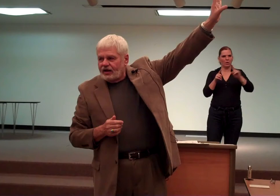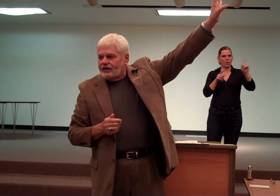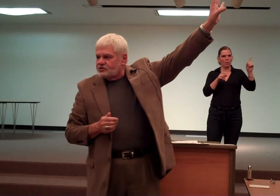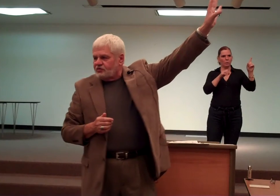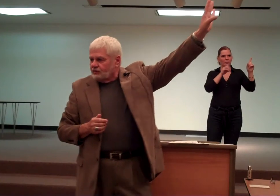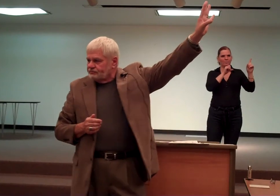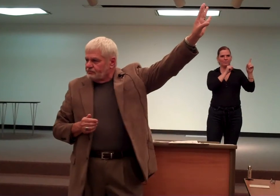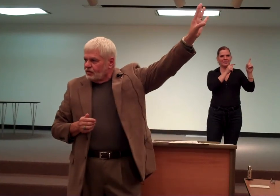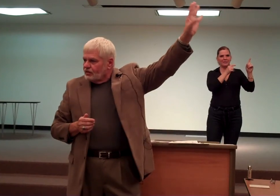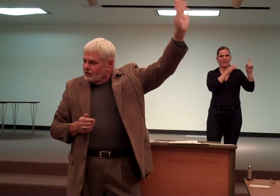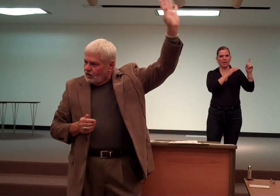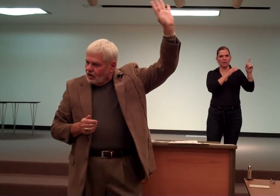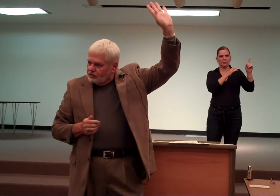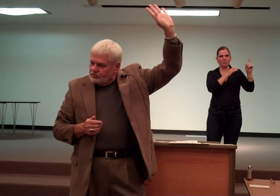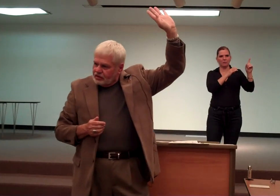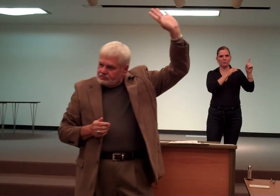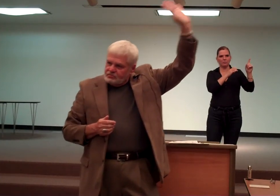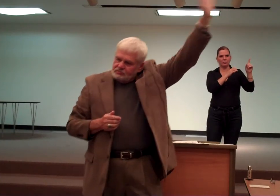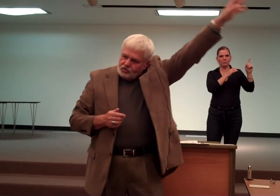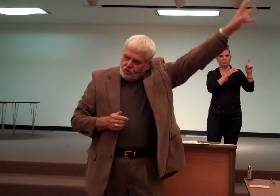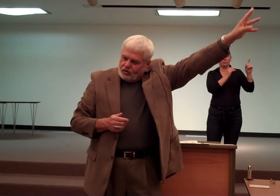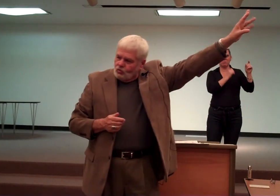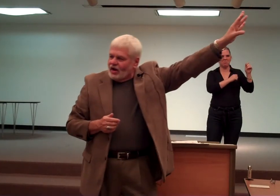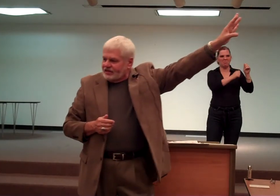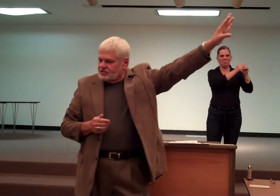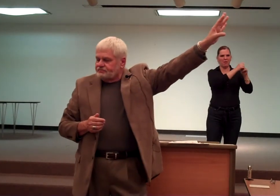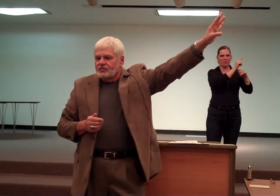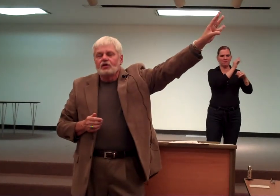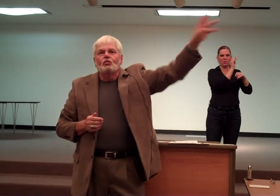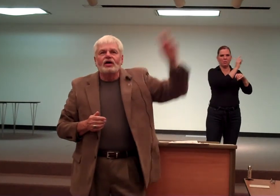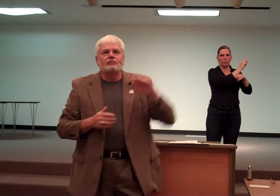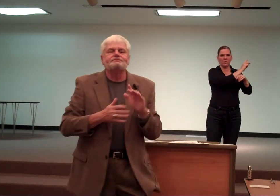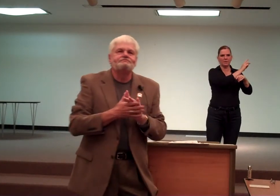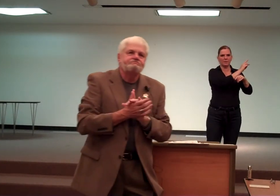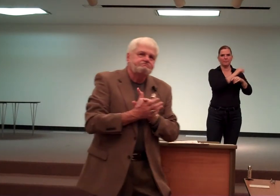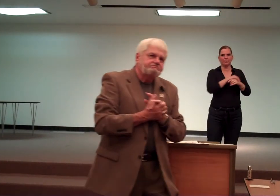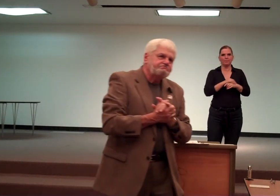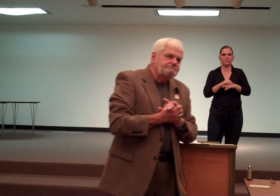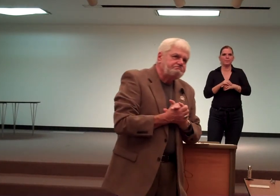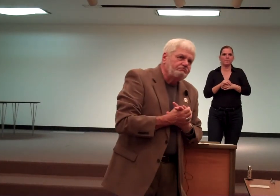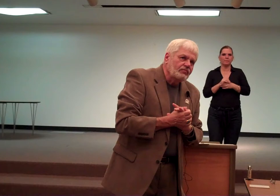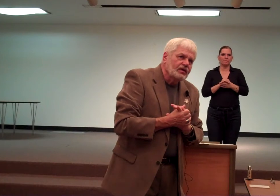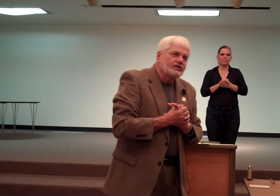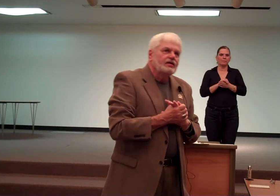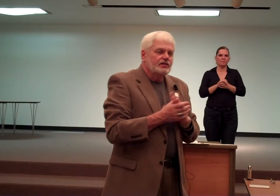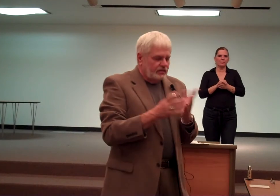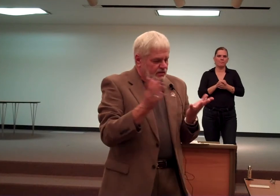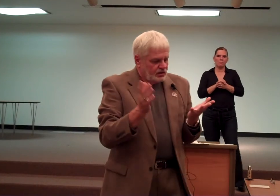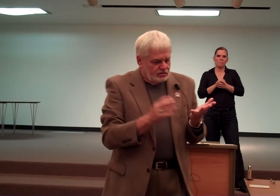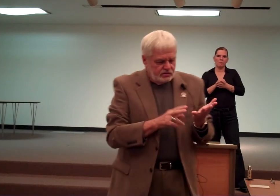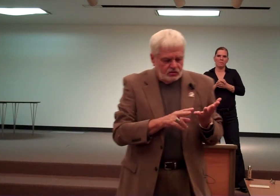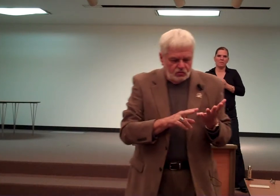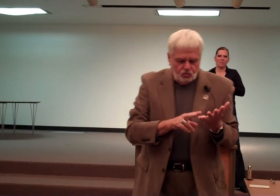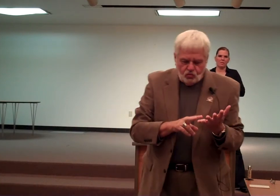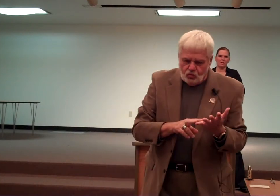towards St. Clairsville, and going west. Well,